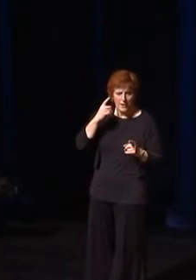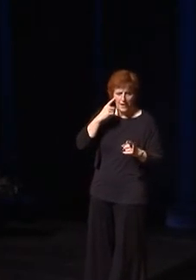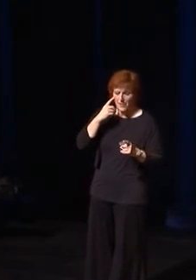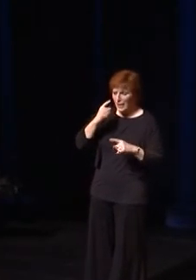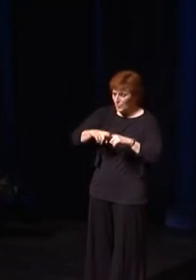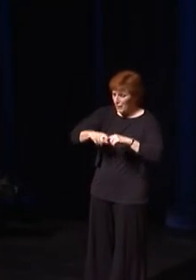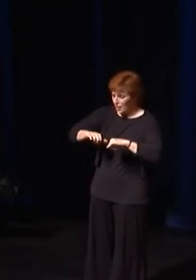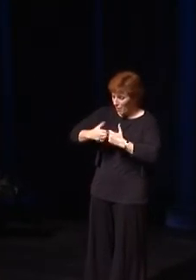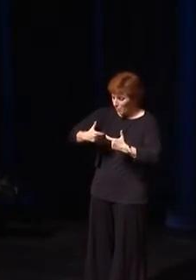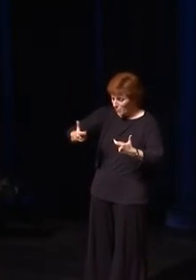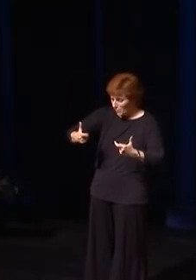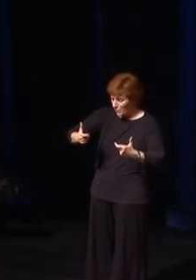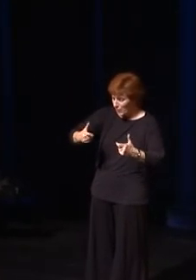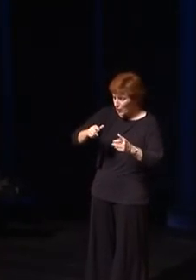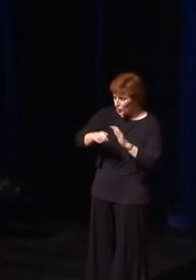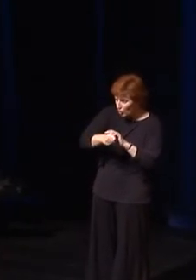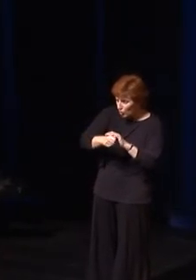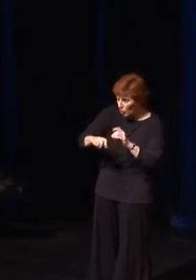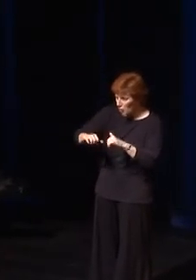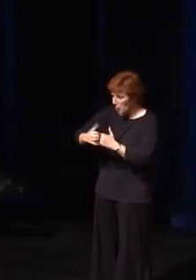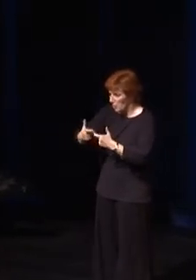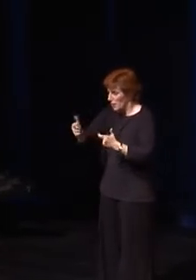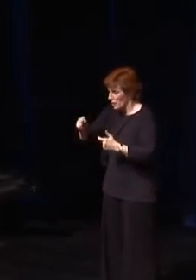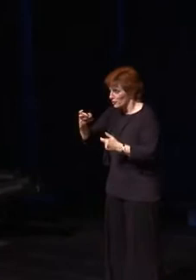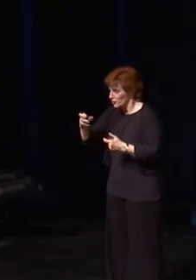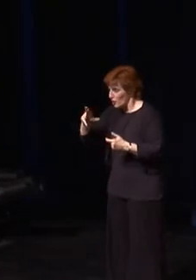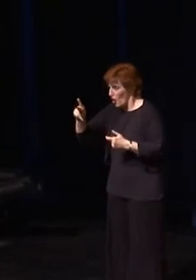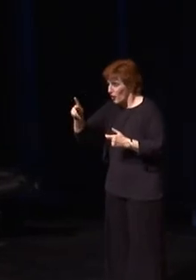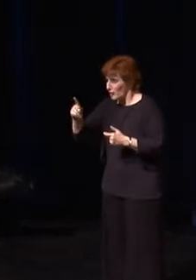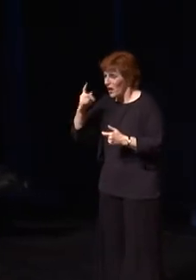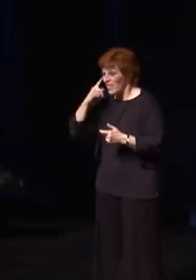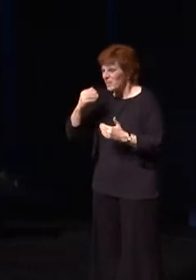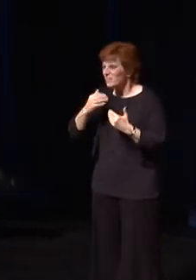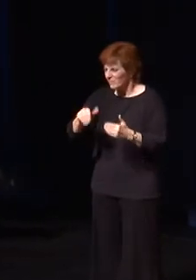from the turtle and the shark. Maybe we better go on another question.